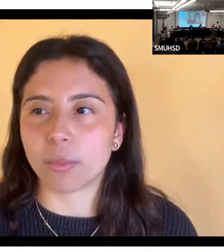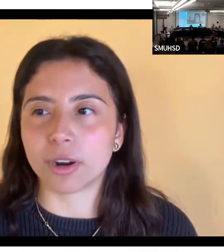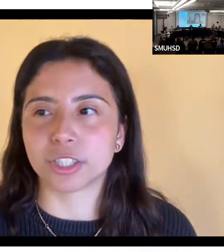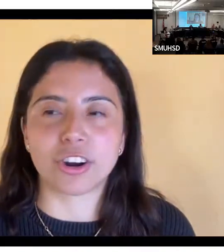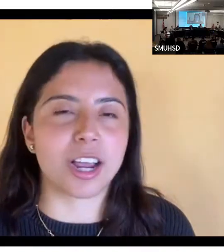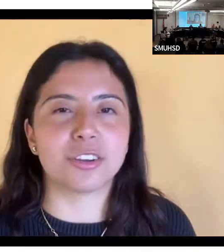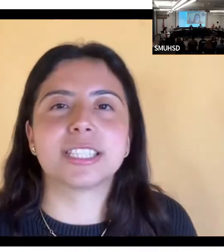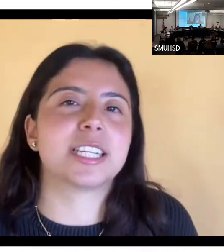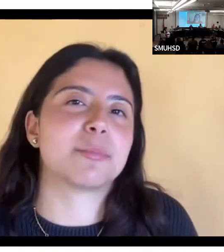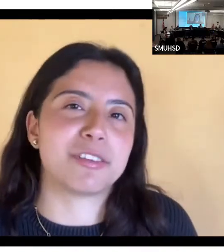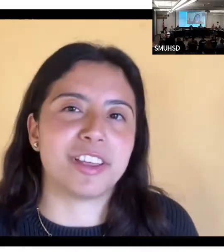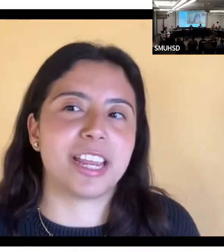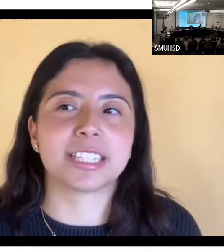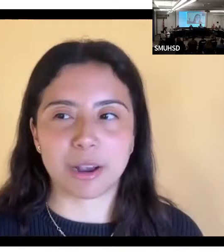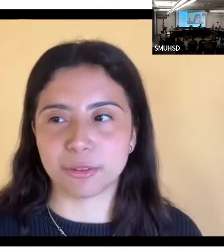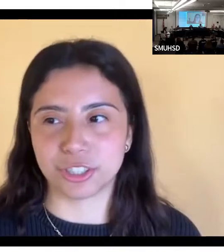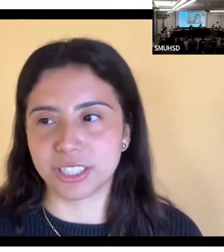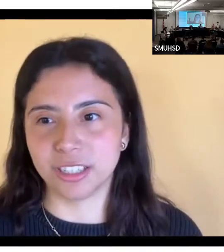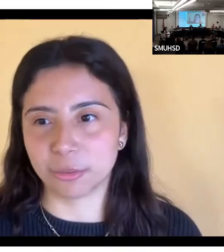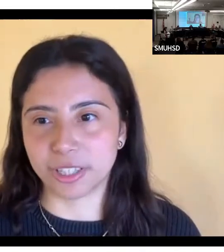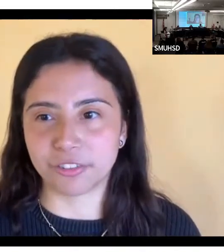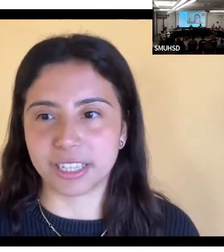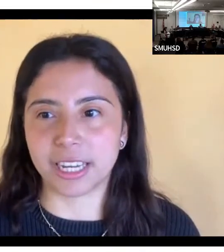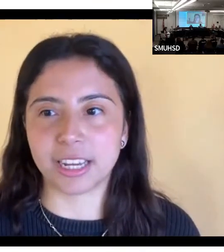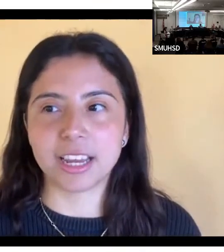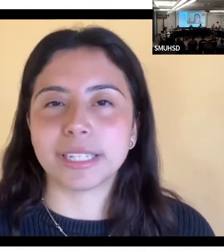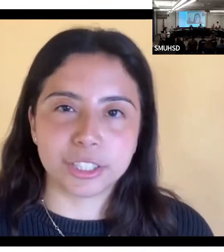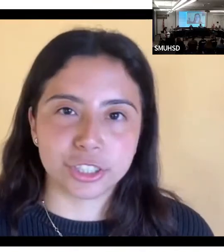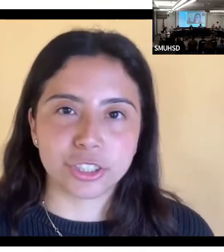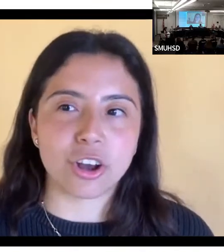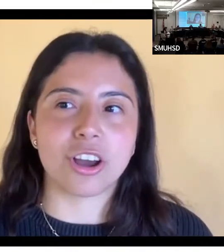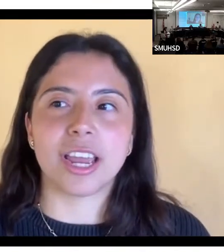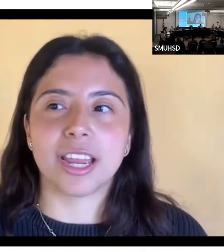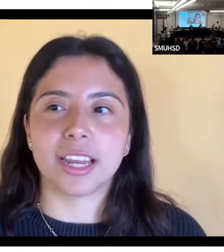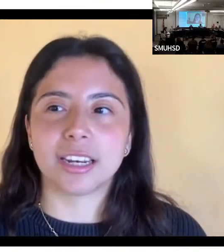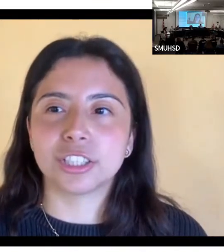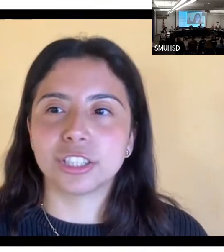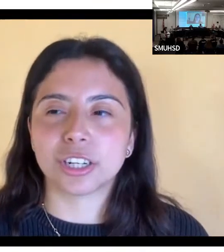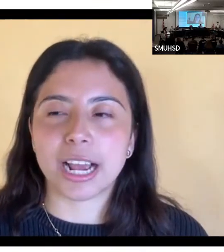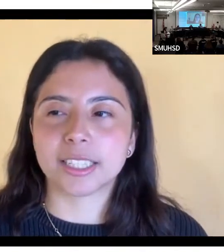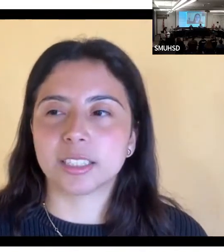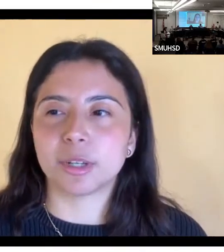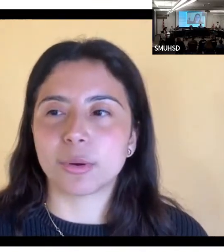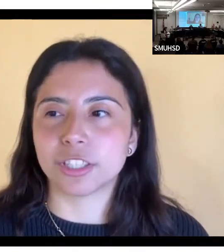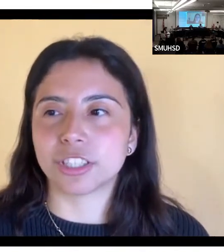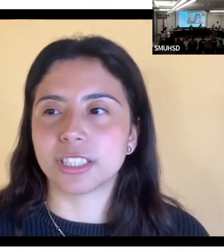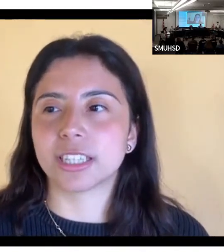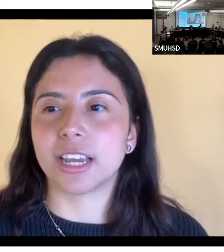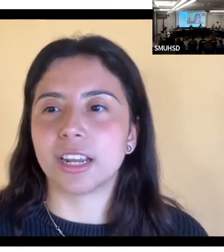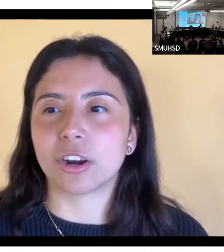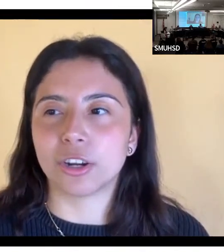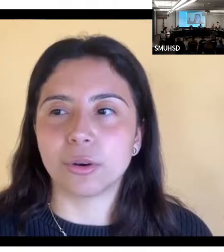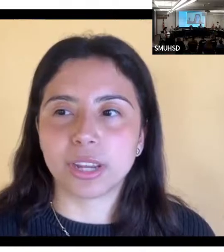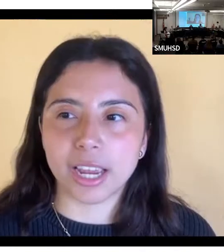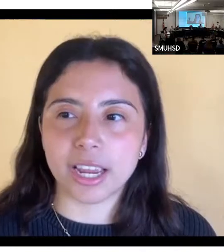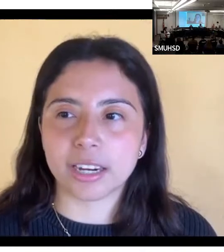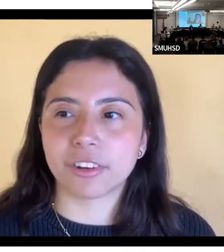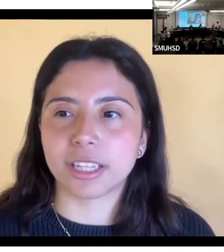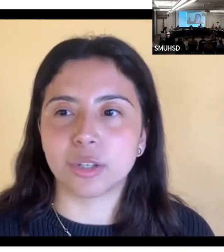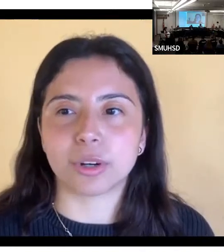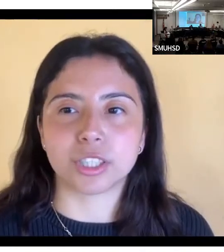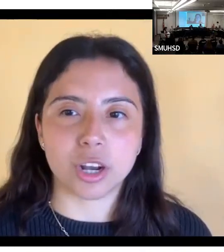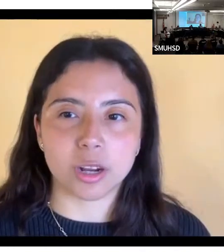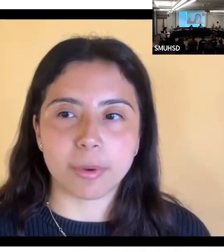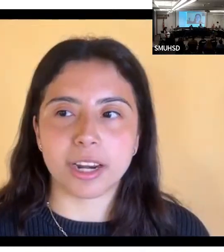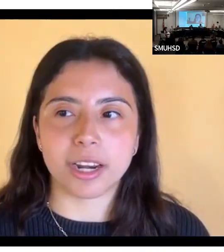this point where I wanted to cry. You could see it in my face, like I was just done with everything. My teacher saw, and she started asking me questions like, are you okay